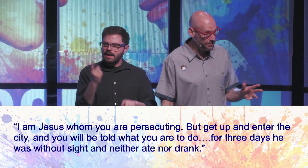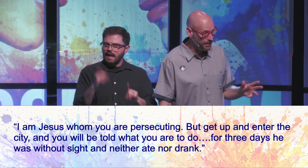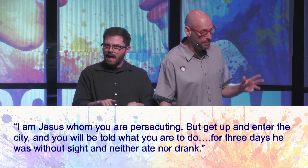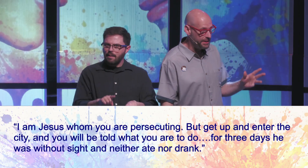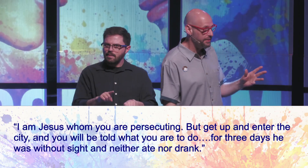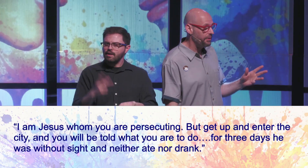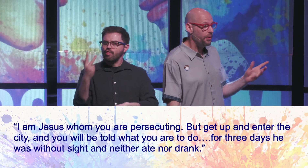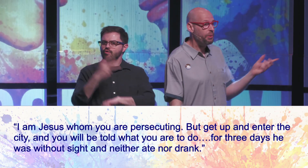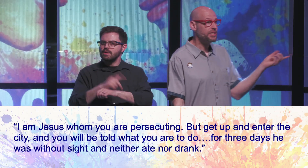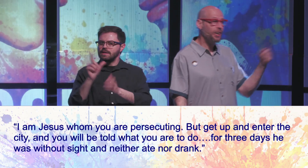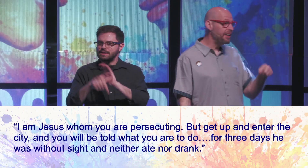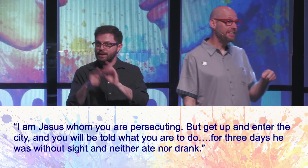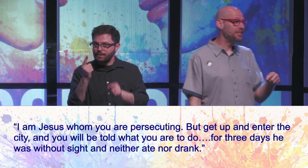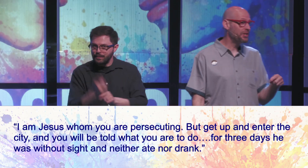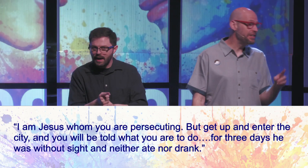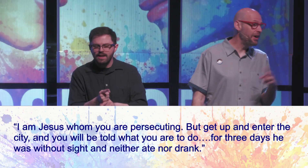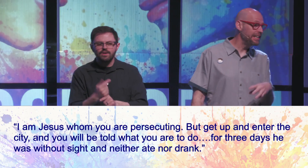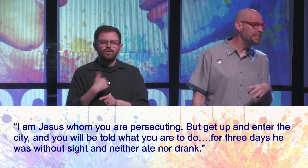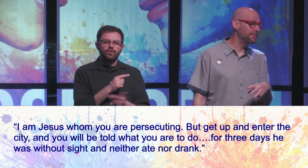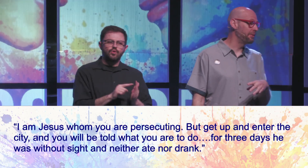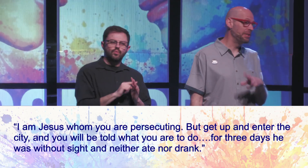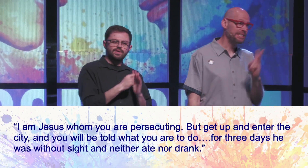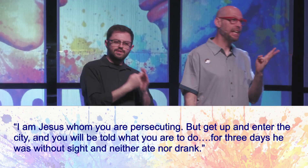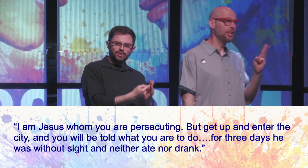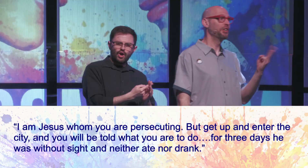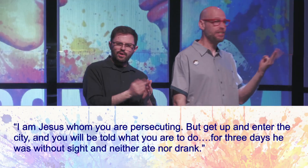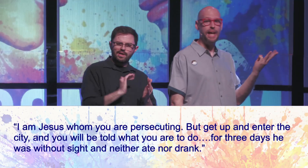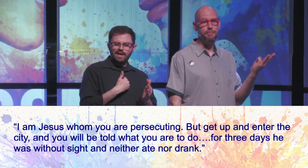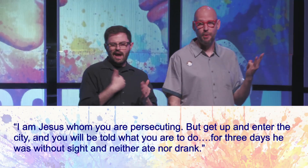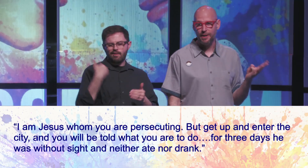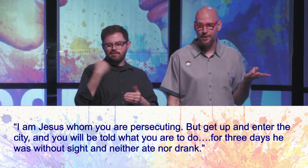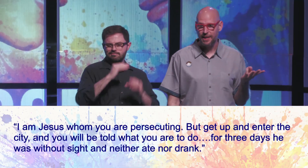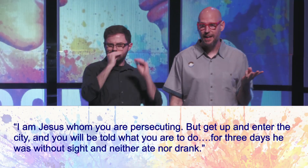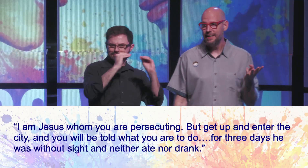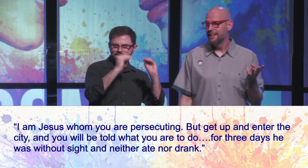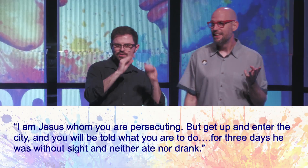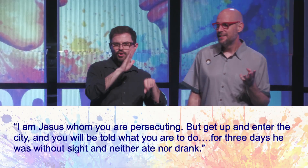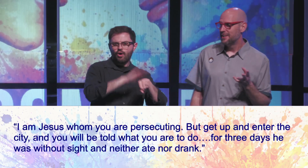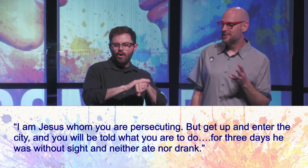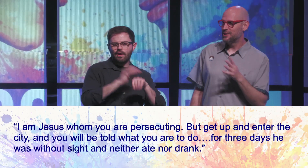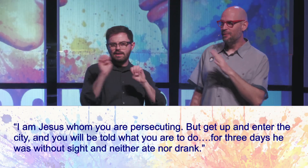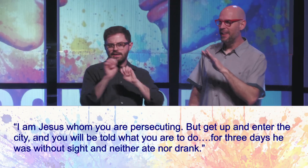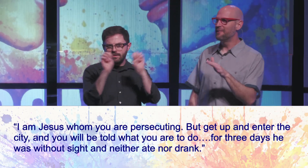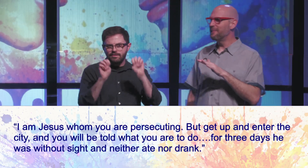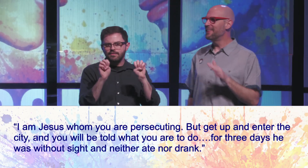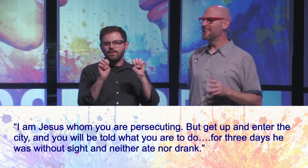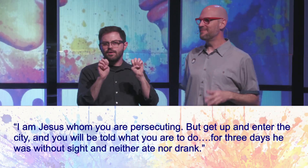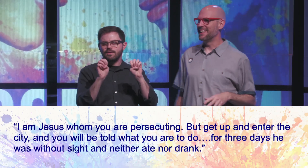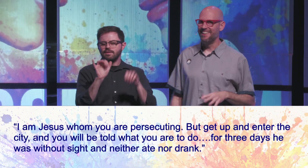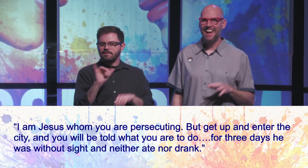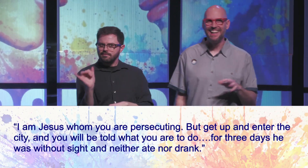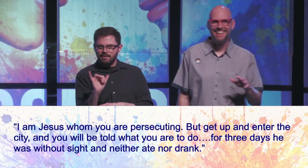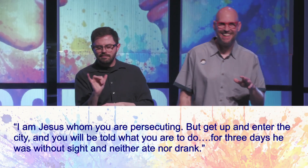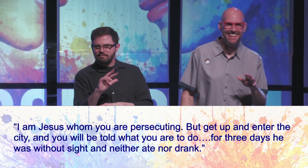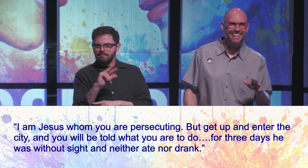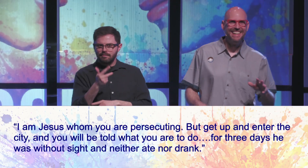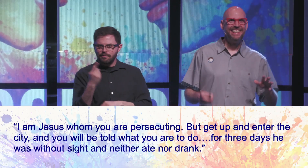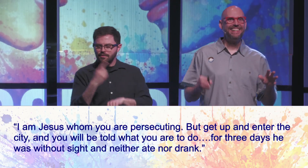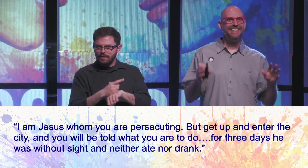Okay. I mean, we started this journey on Easter, which is like a third day moment, okay? Just want everybody with me, all